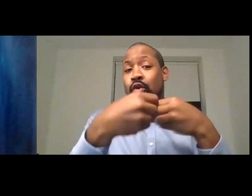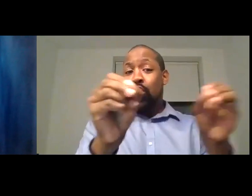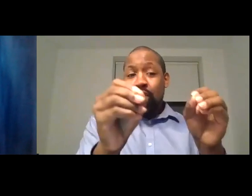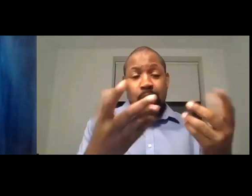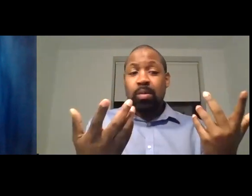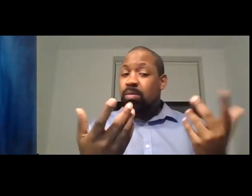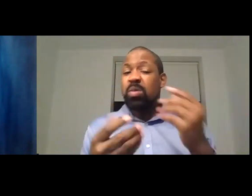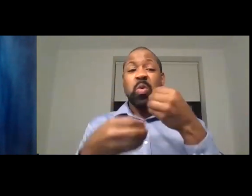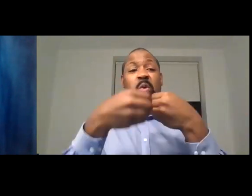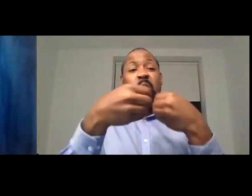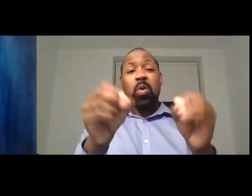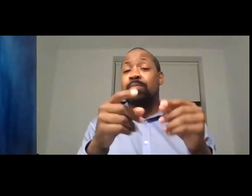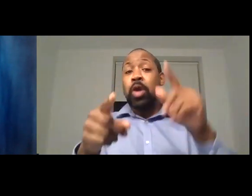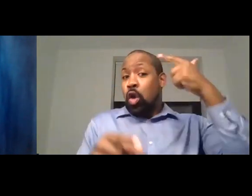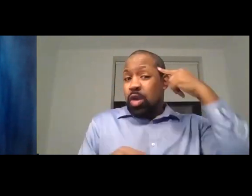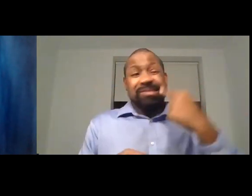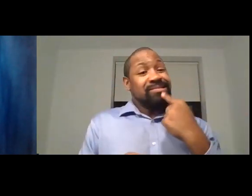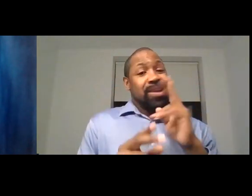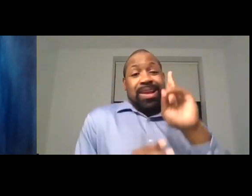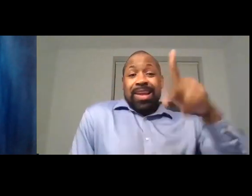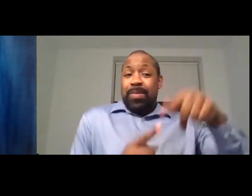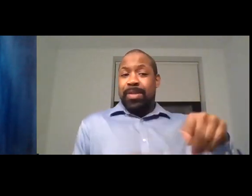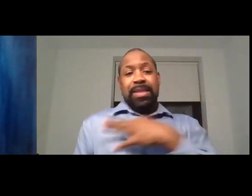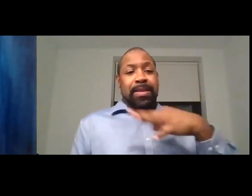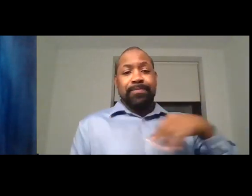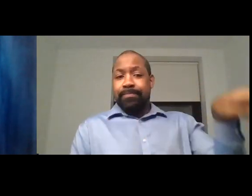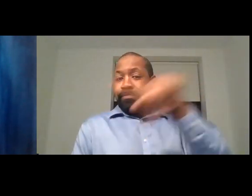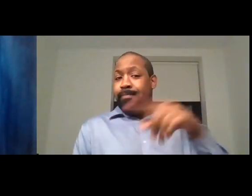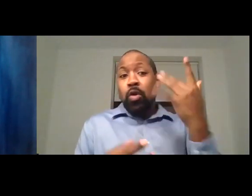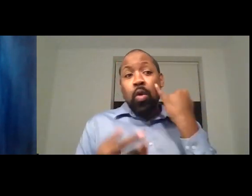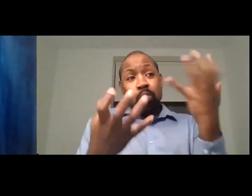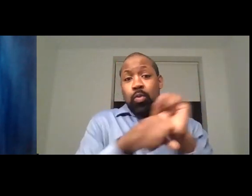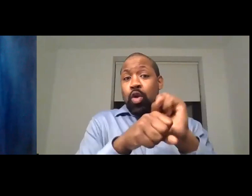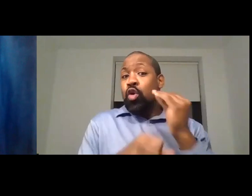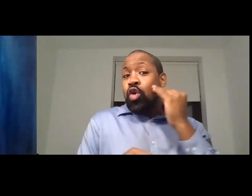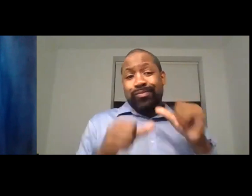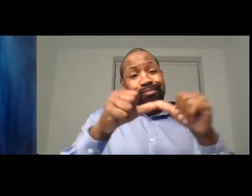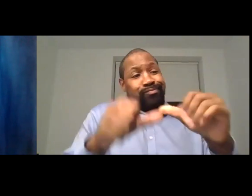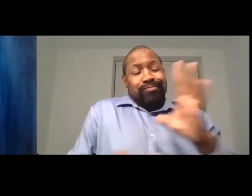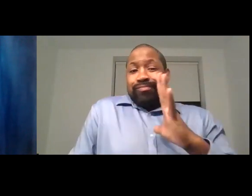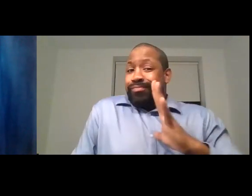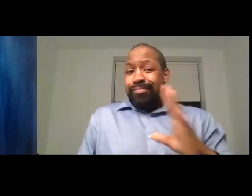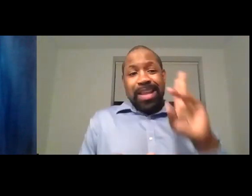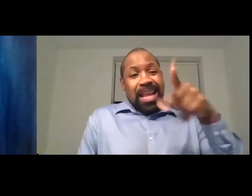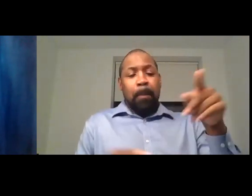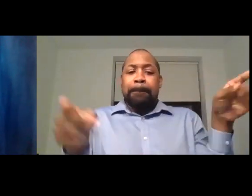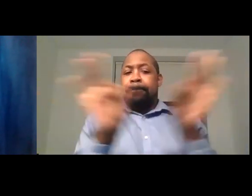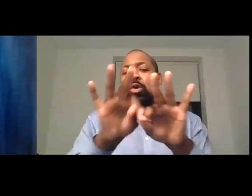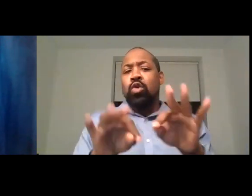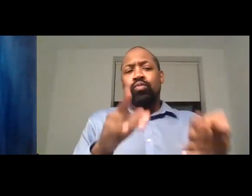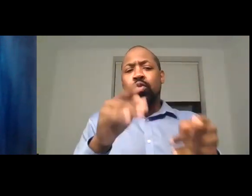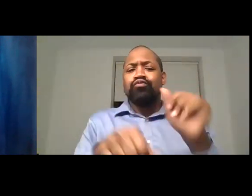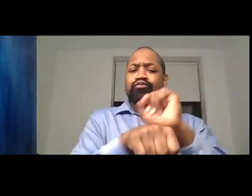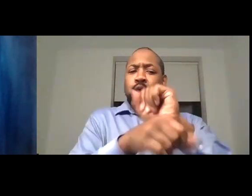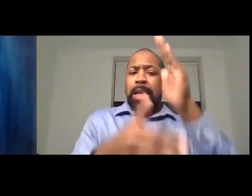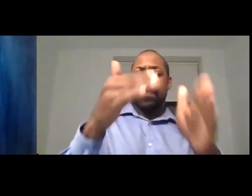And that'll be until the staff feel comfortable coming back to the office. The governor has said that it's up to the staff. If they want to continue to work from